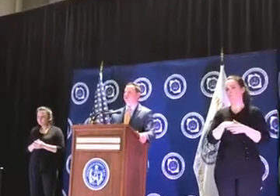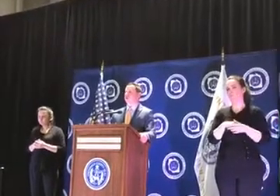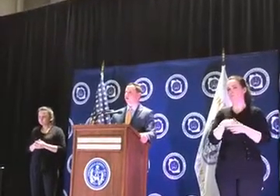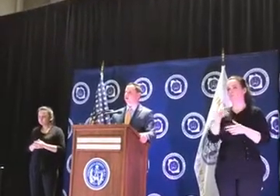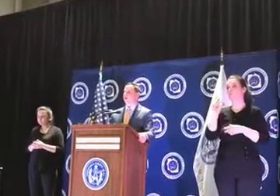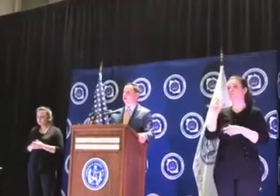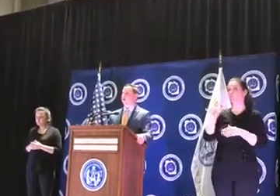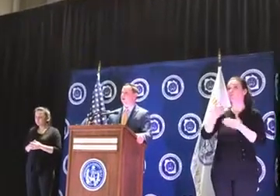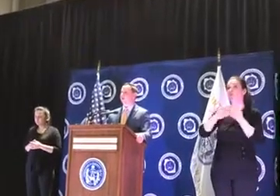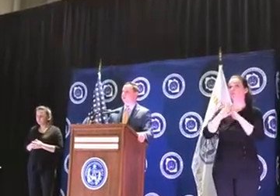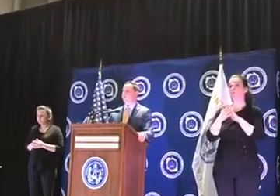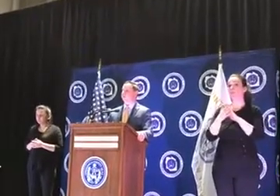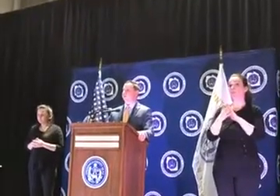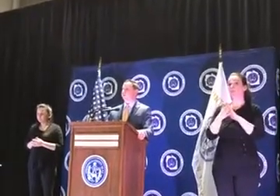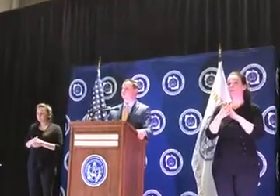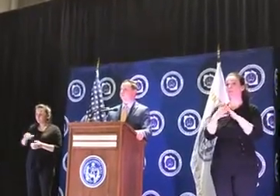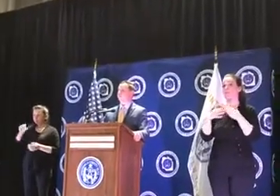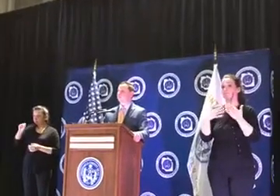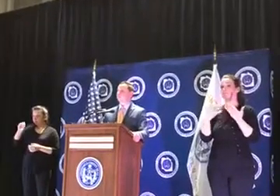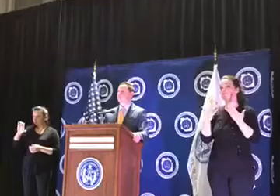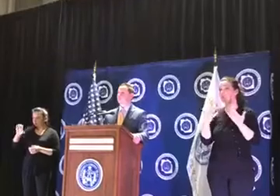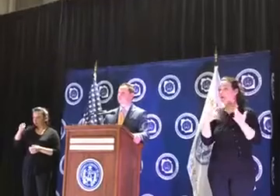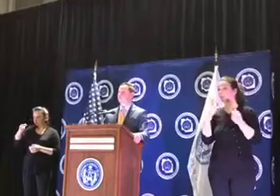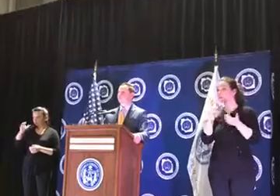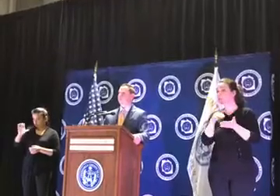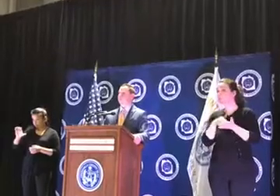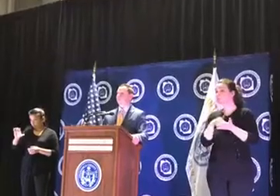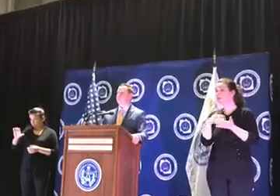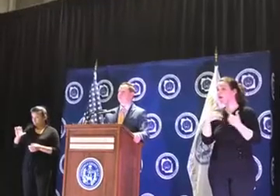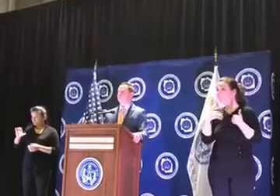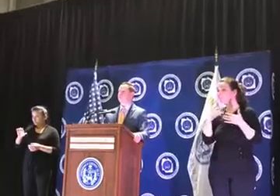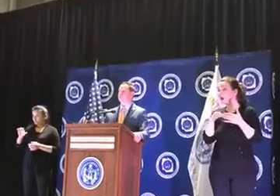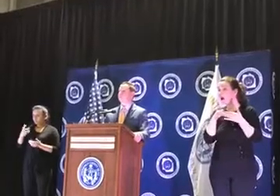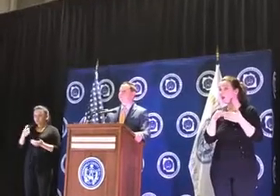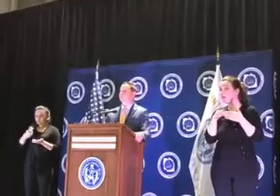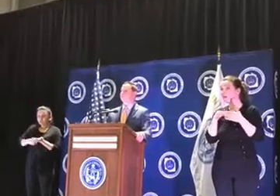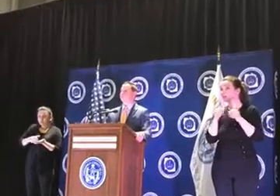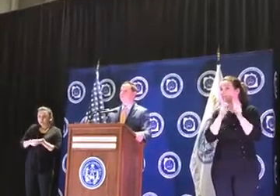New York State Department of Health guidelines. Yep.